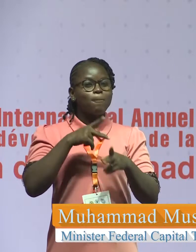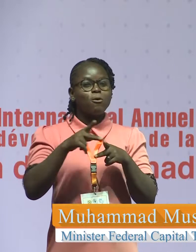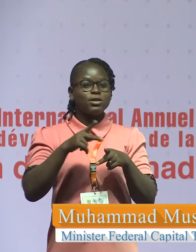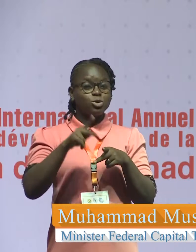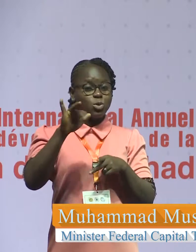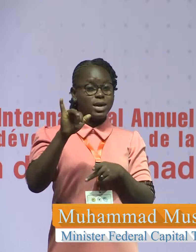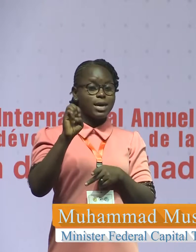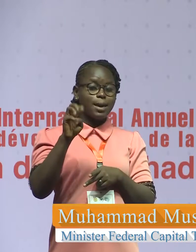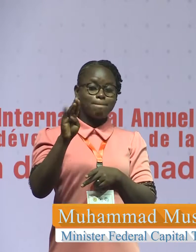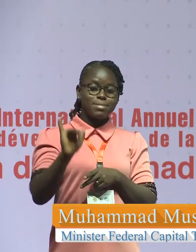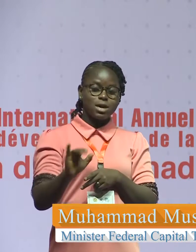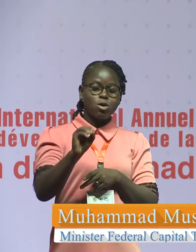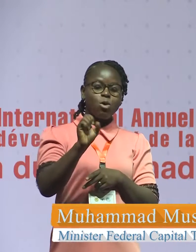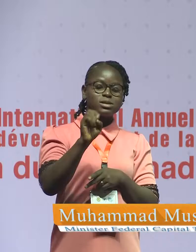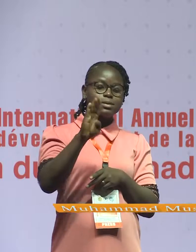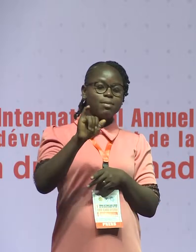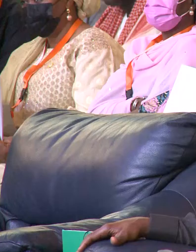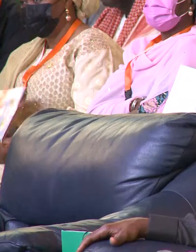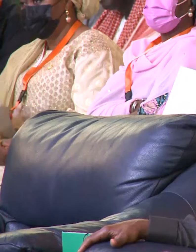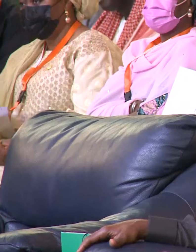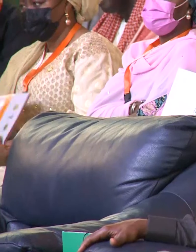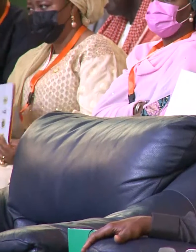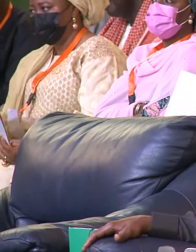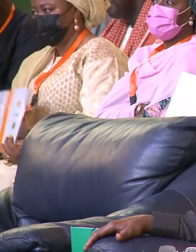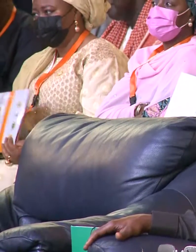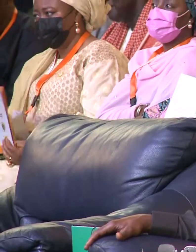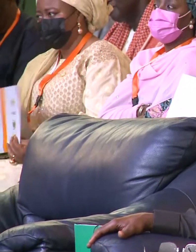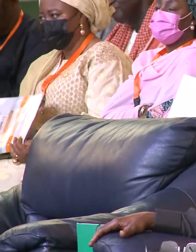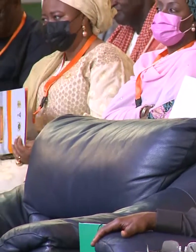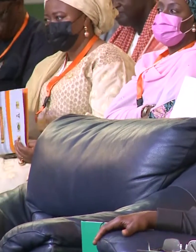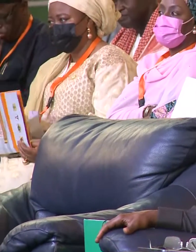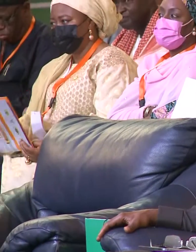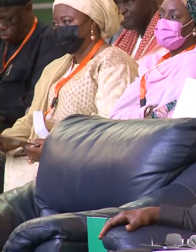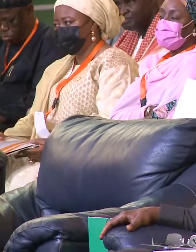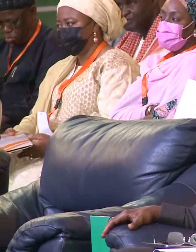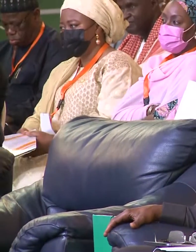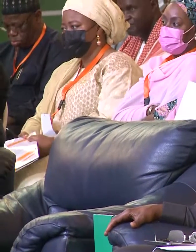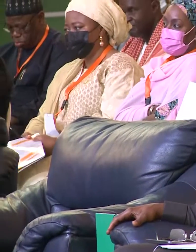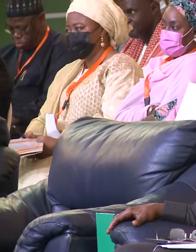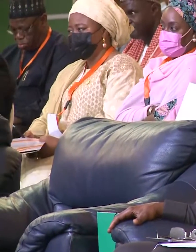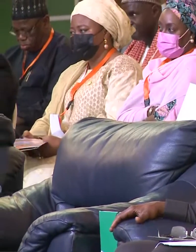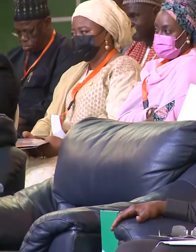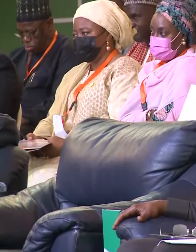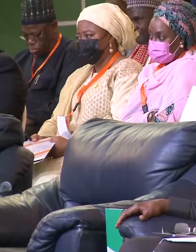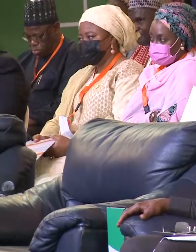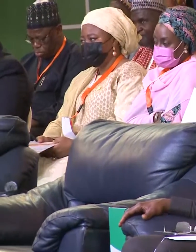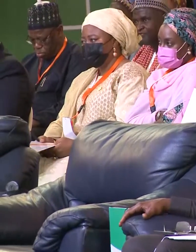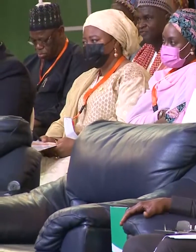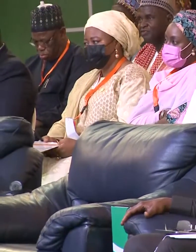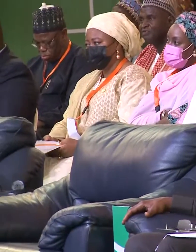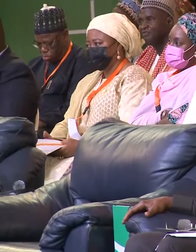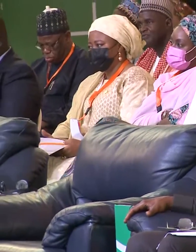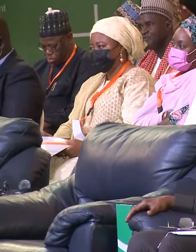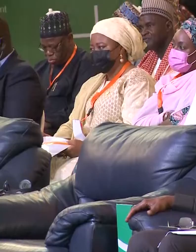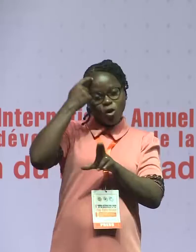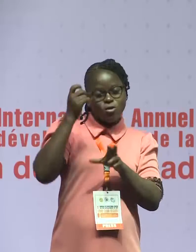Yemi Osinbajo, SN, the Governor of Borno State, who is also Chairman of the